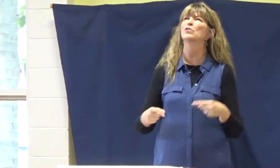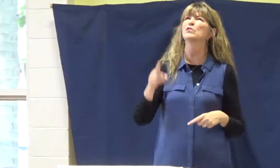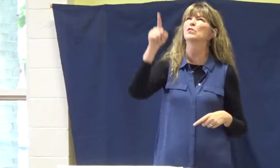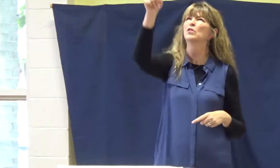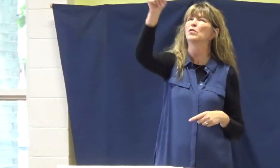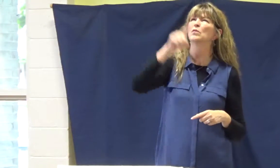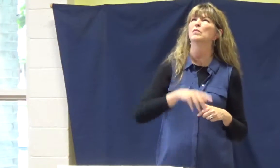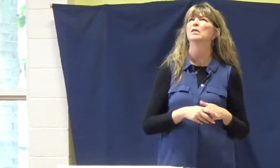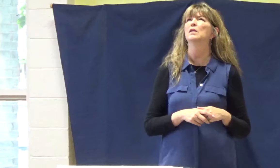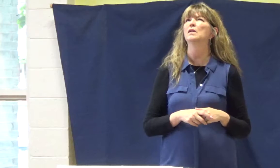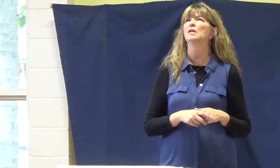you so much.